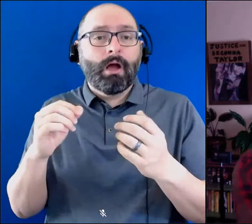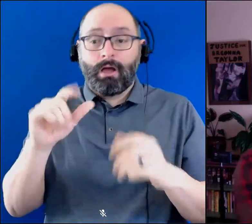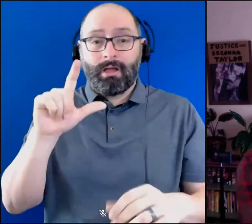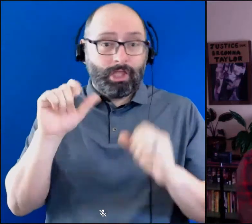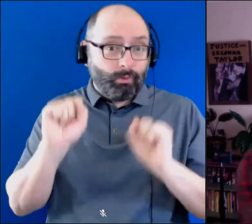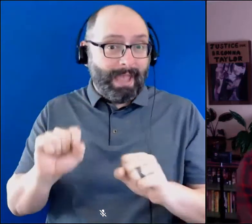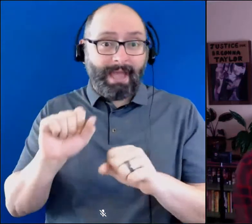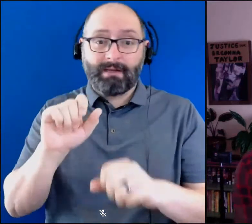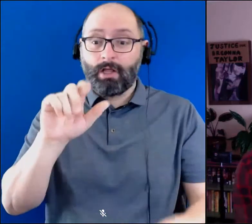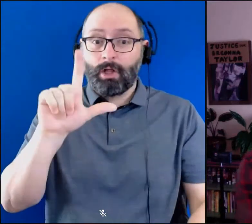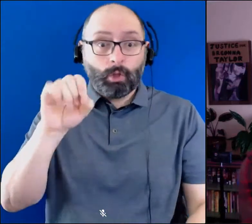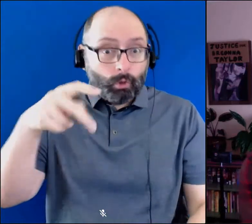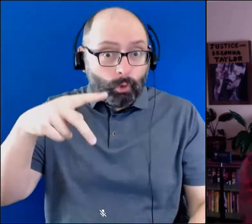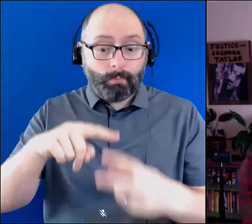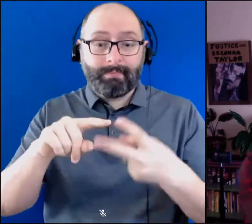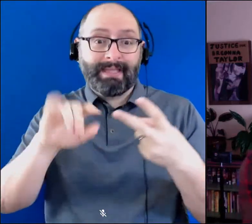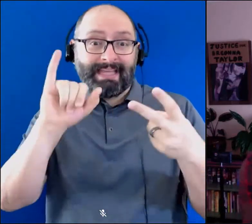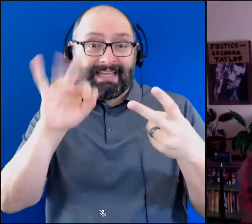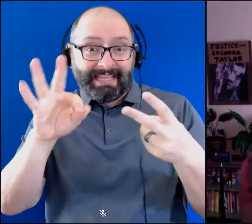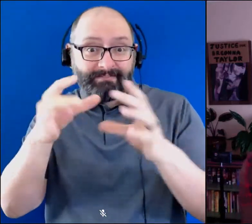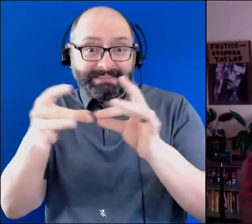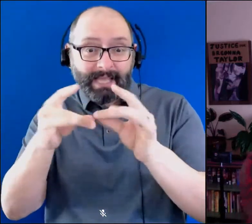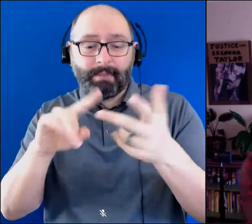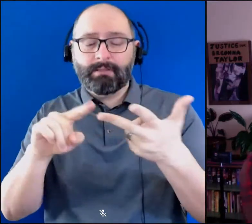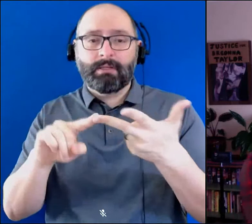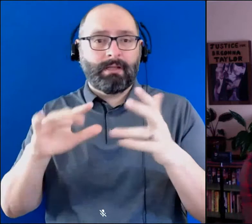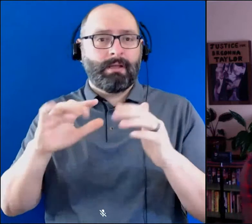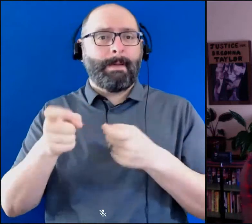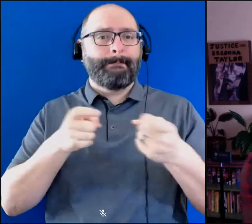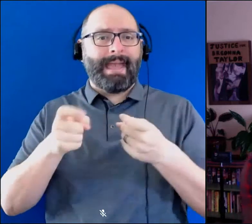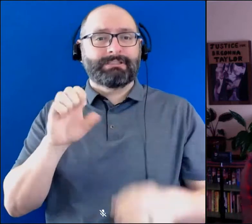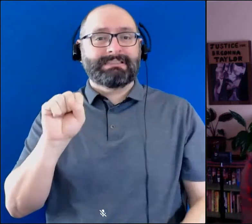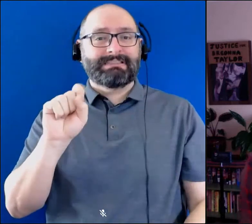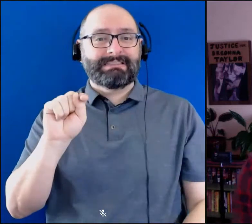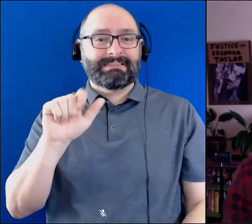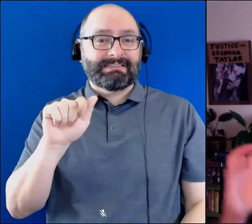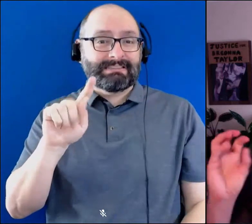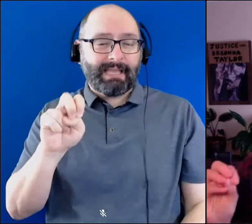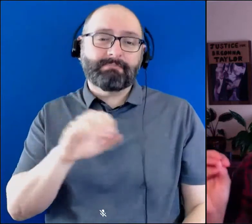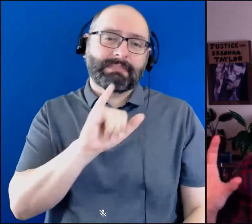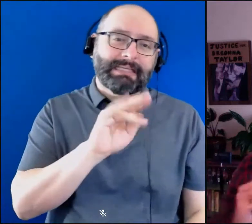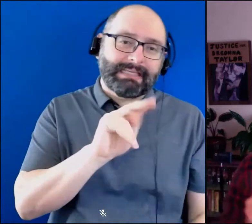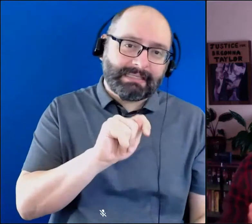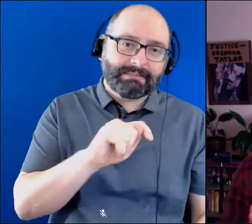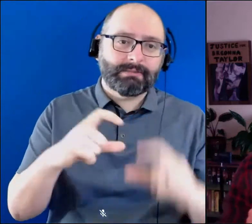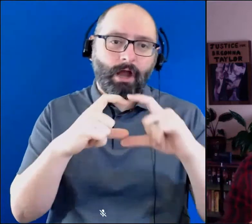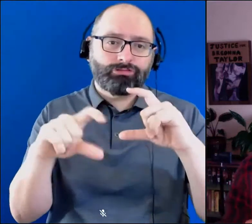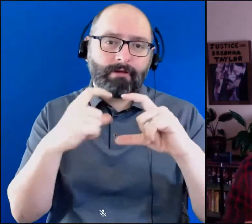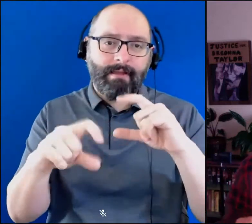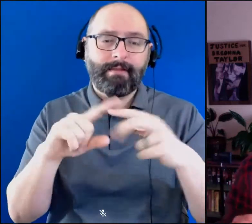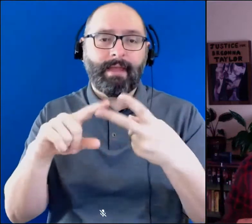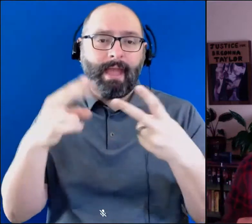loops, if statements, being comfortable managing state, like integers, arrays, and hash maps. If you can put those pieces together to